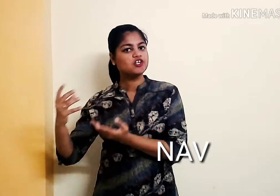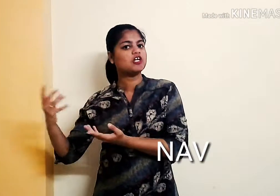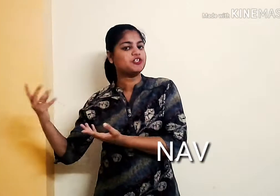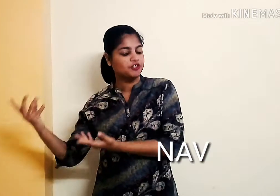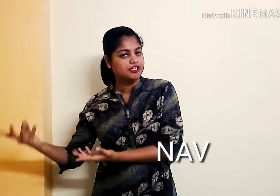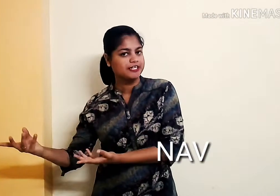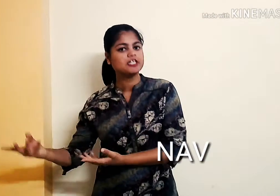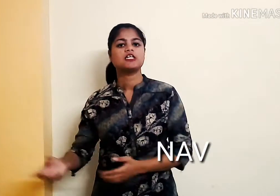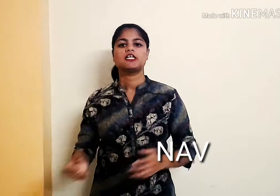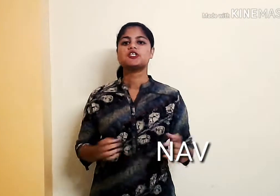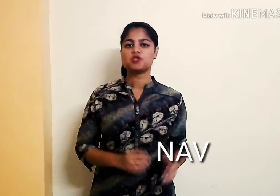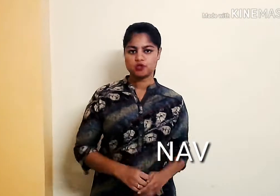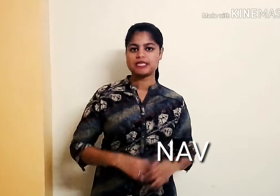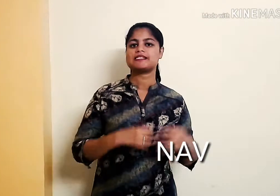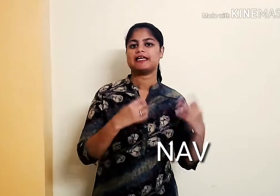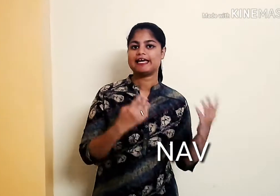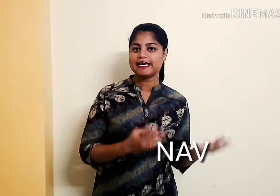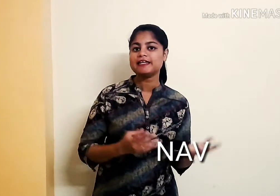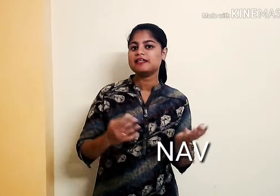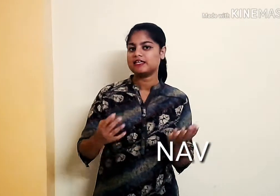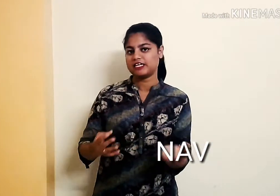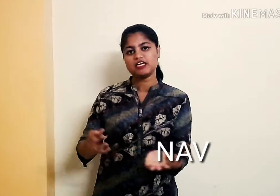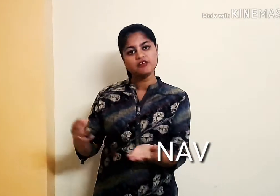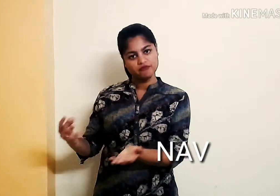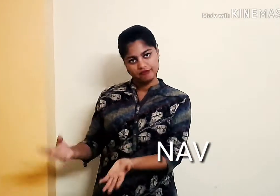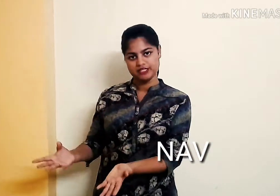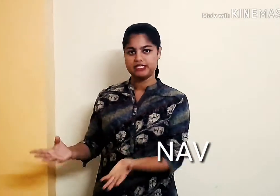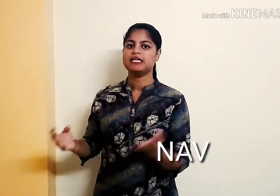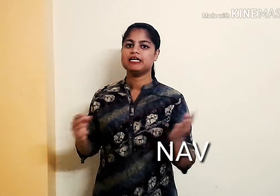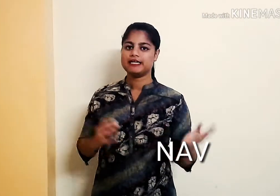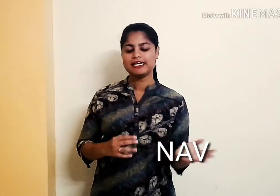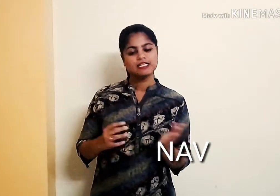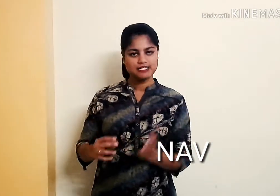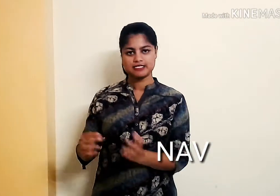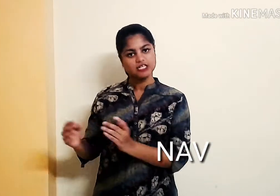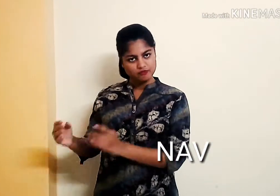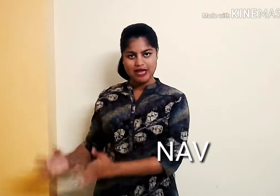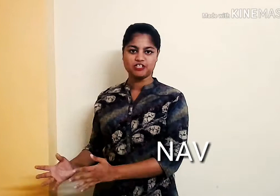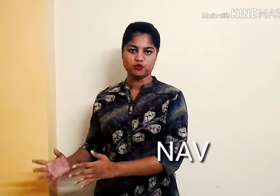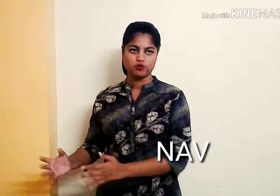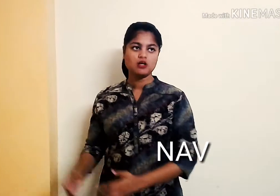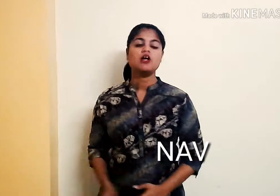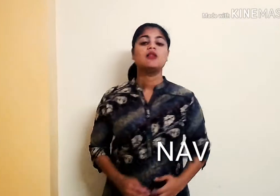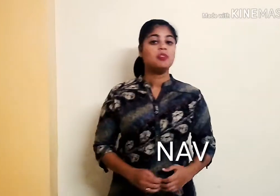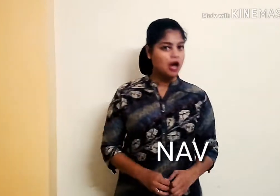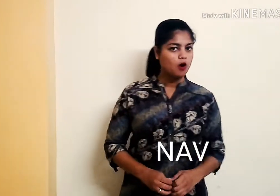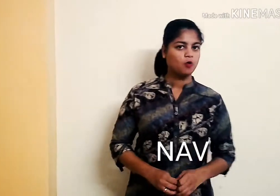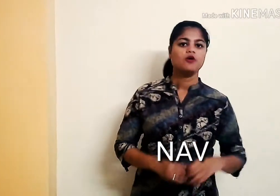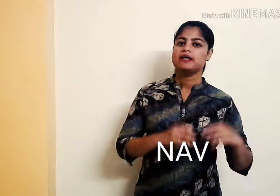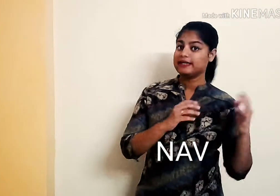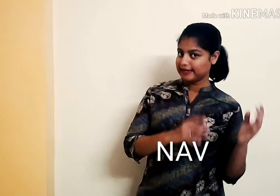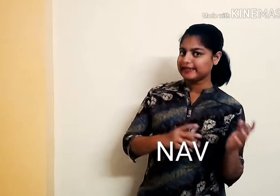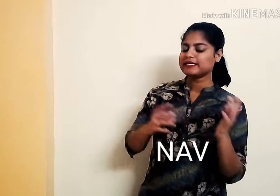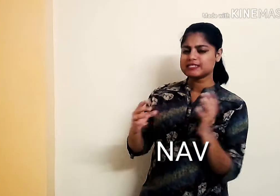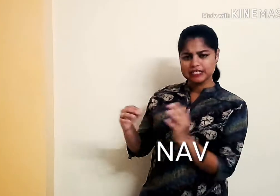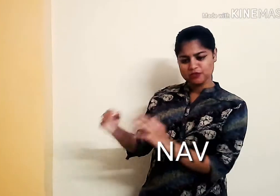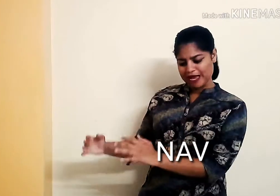particular unit is known as NAV, Net Asset Value. Now, Net Asset